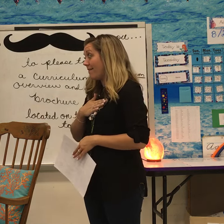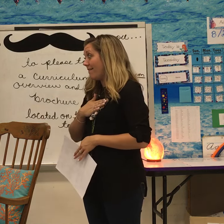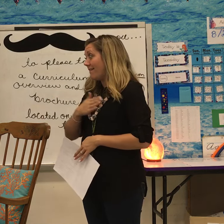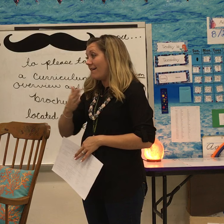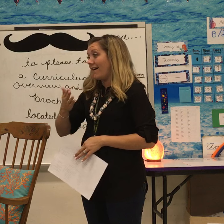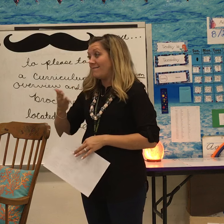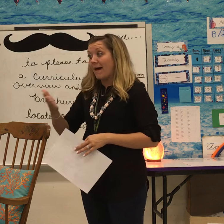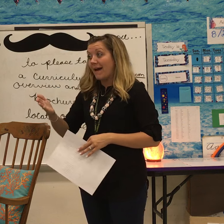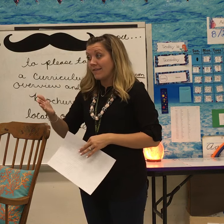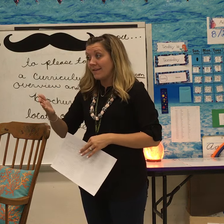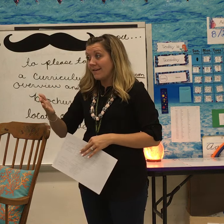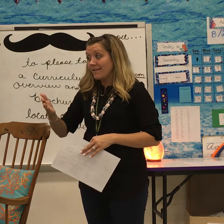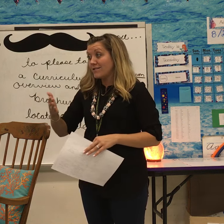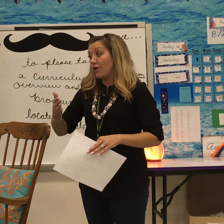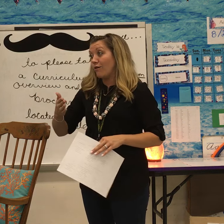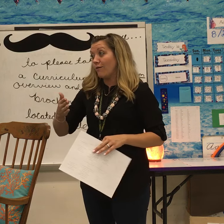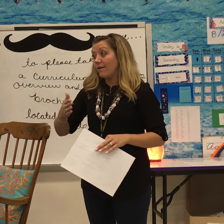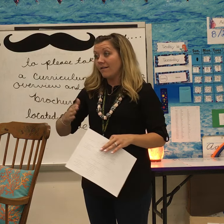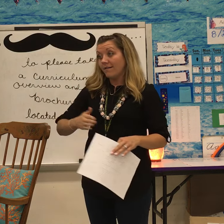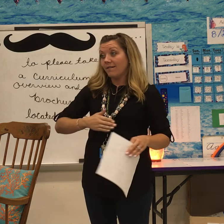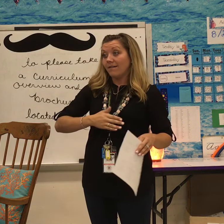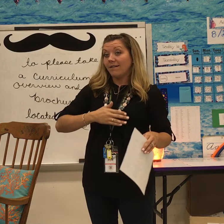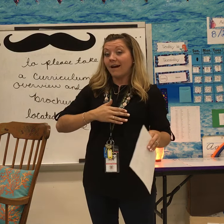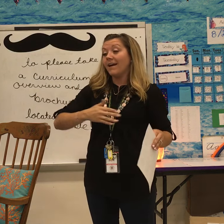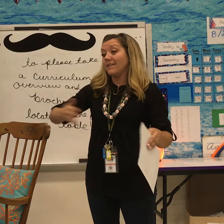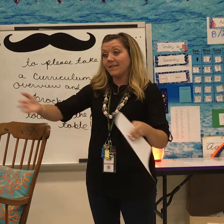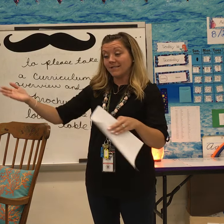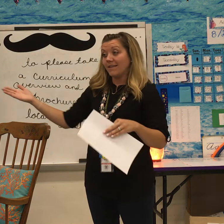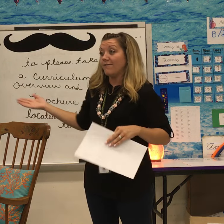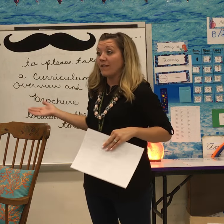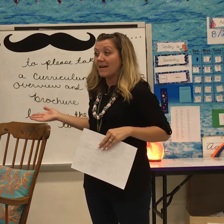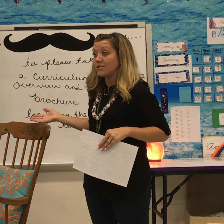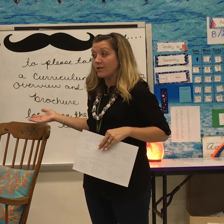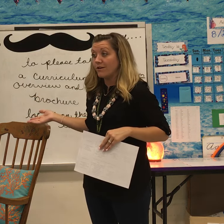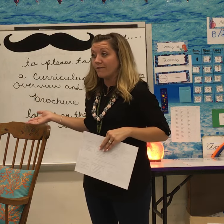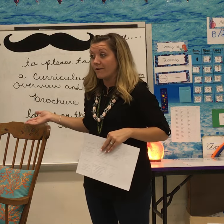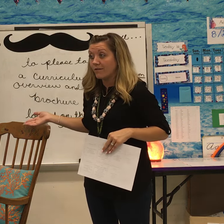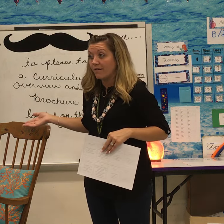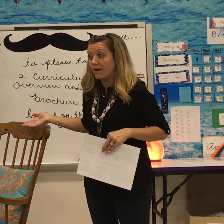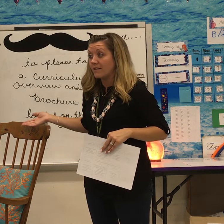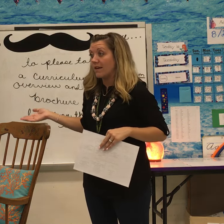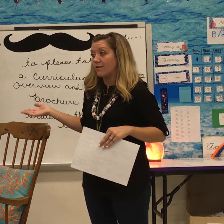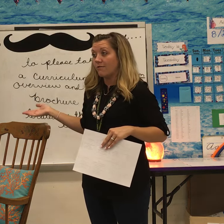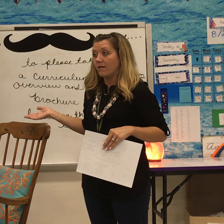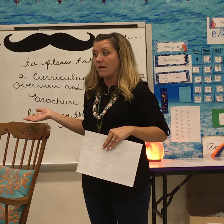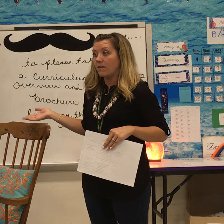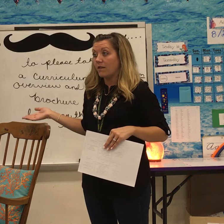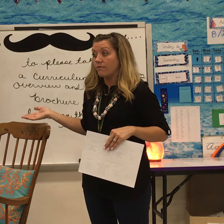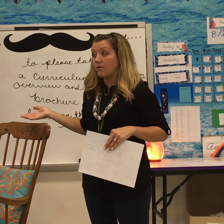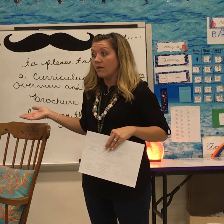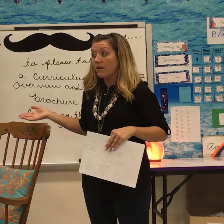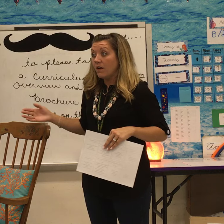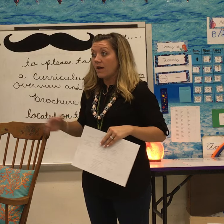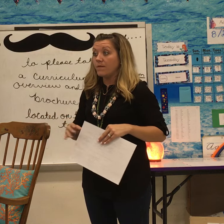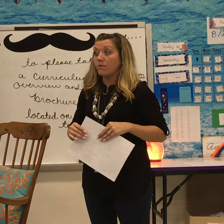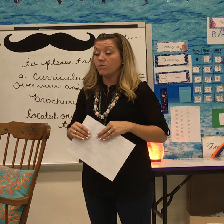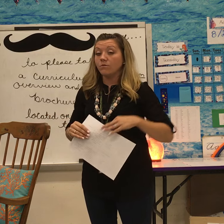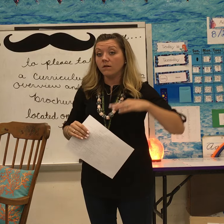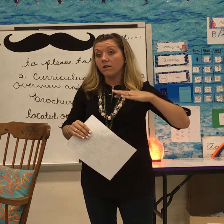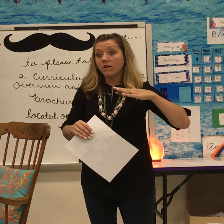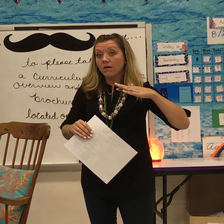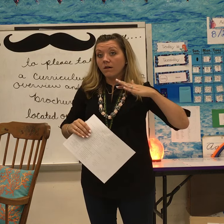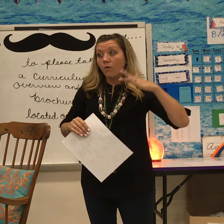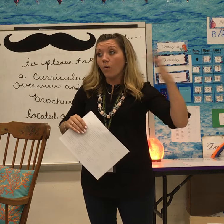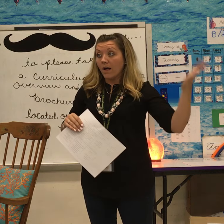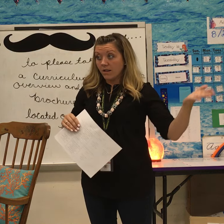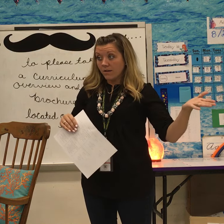cap on math, so I had kids leave last year in fifth grade at the eighth grade math level, and they were